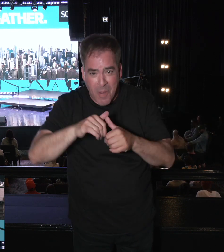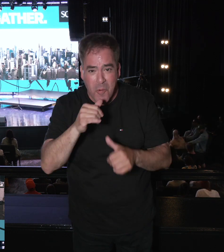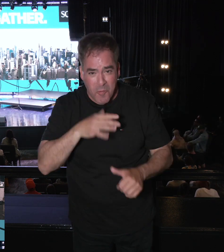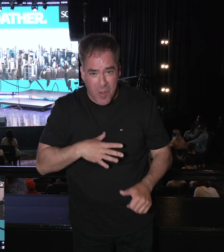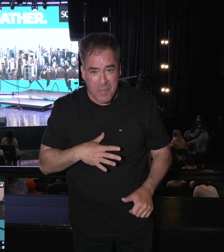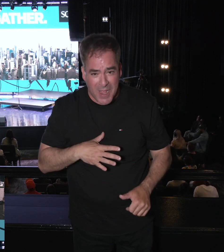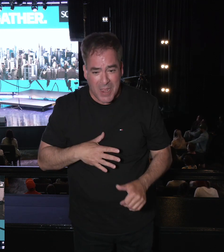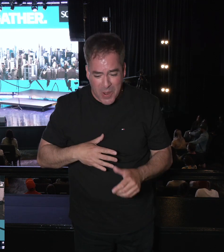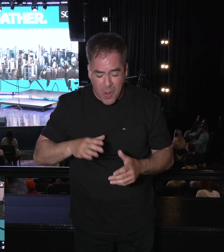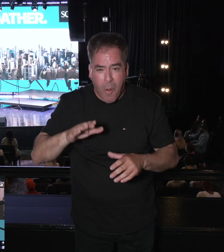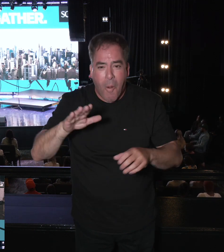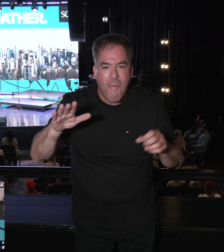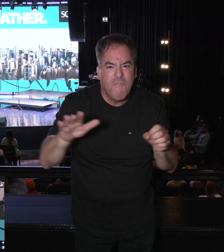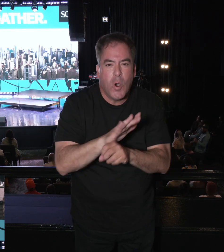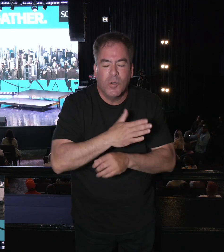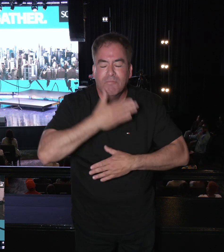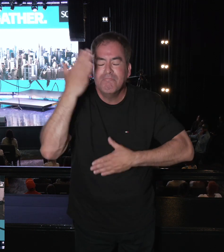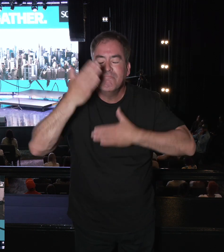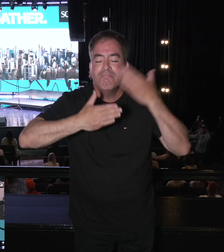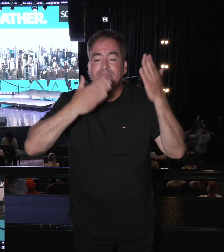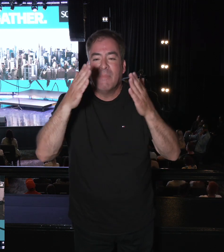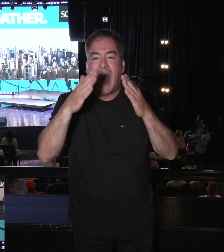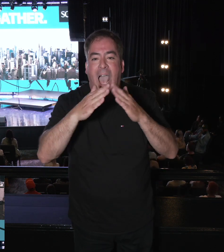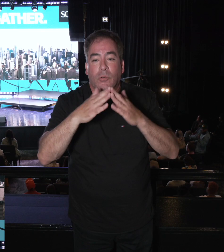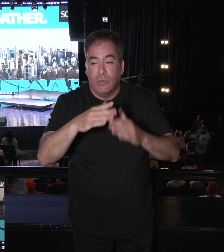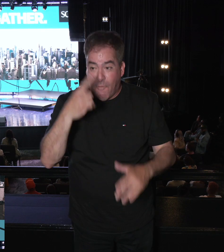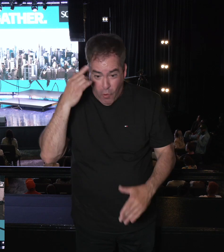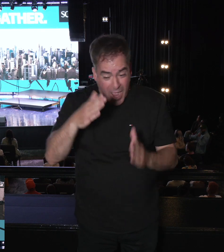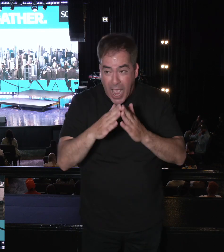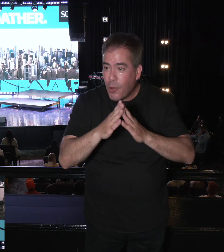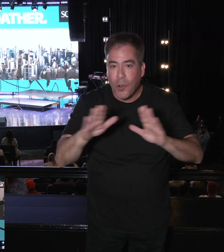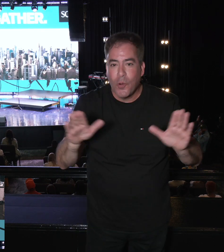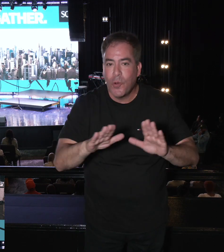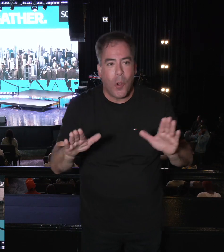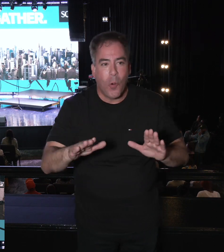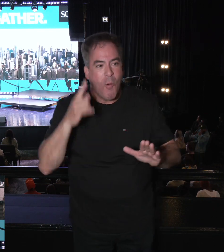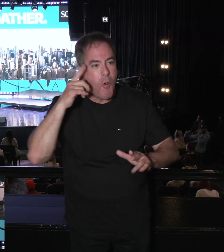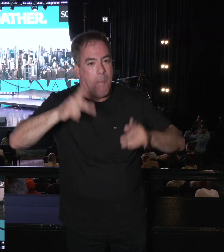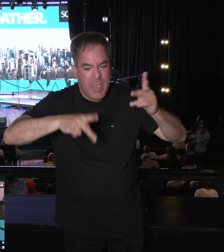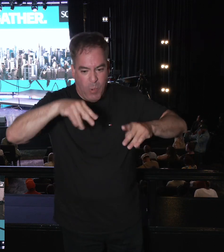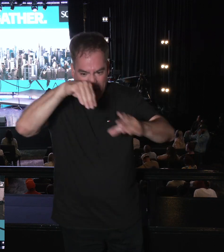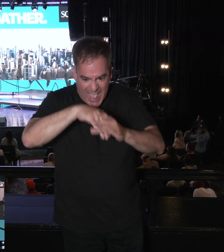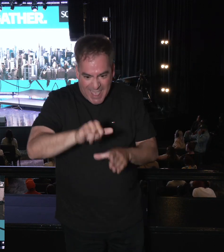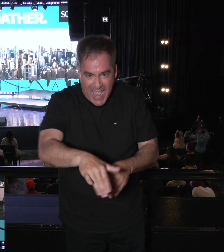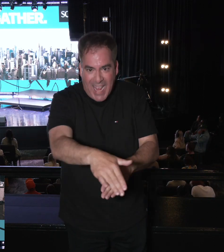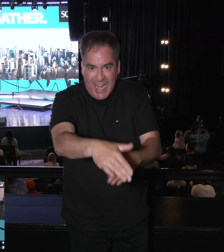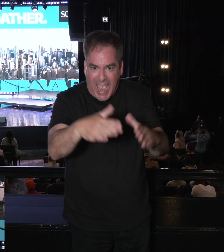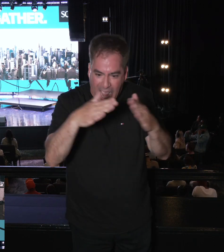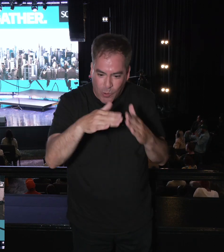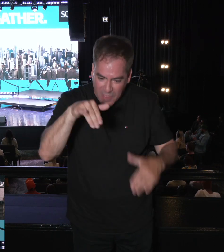it fills the whole house, but it wasn't for the house. It was for the people in the house.